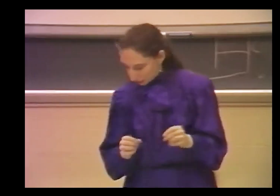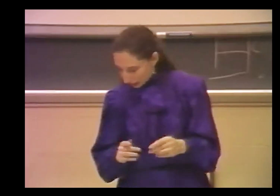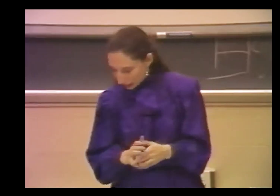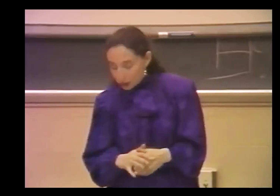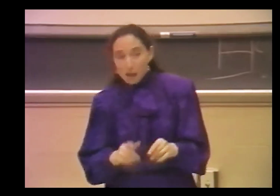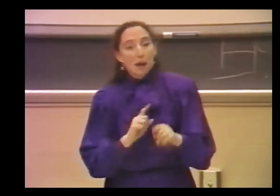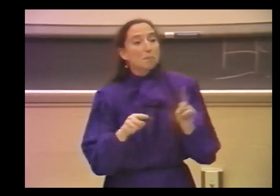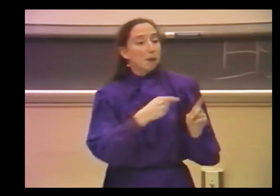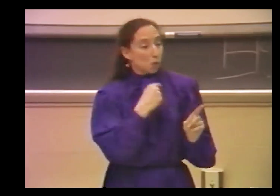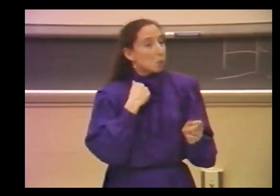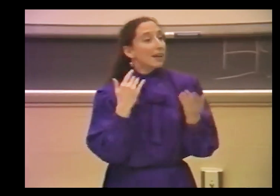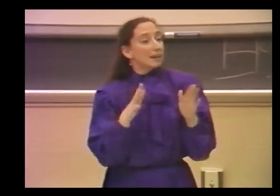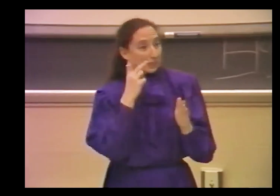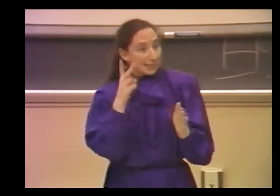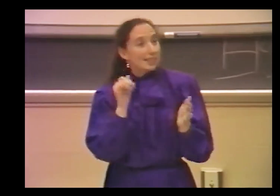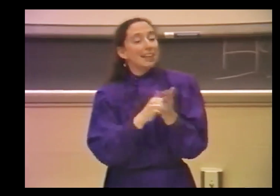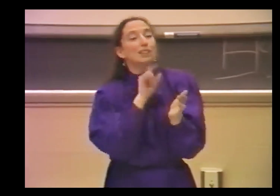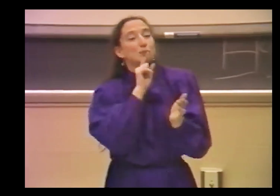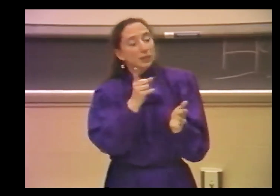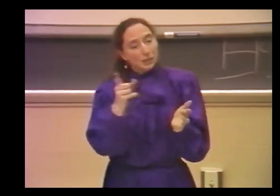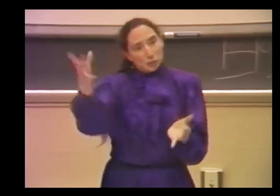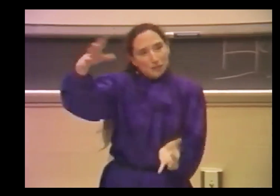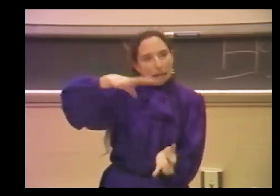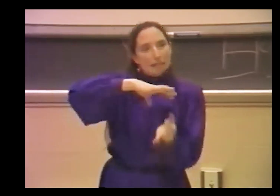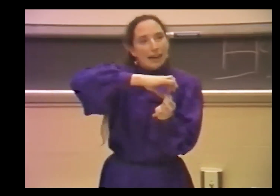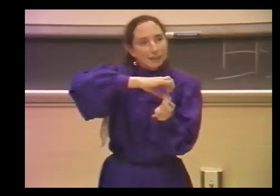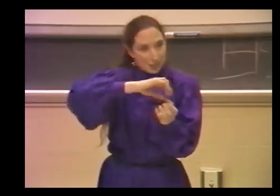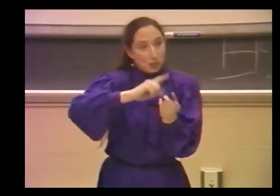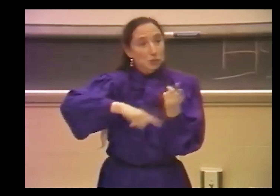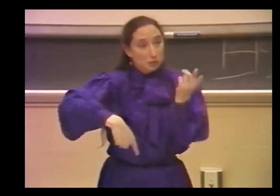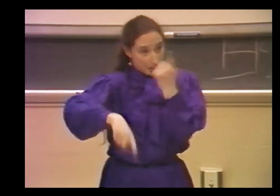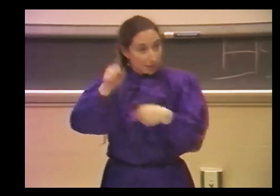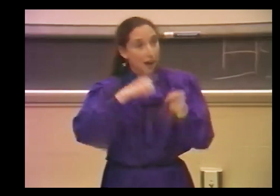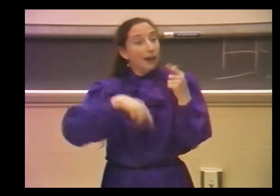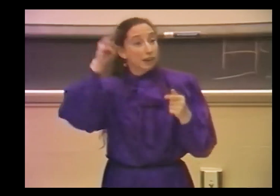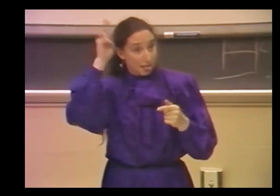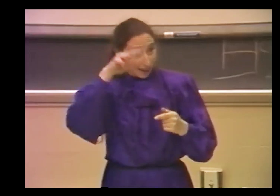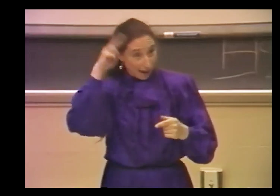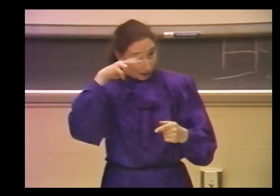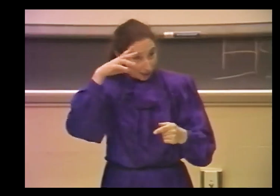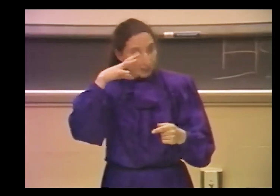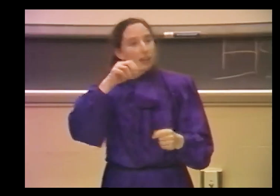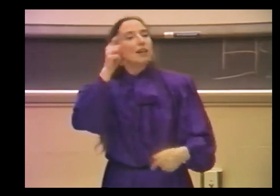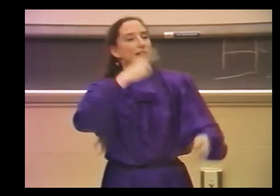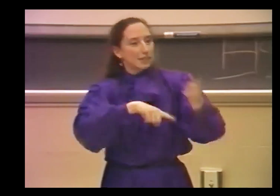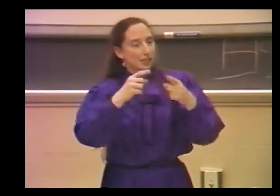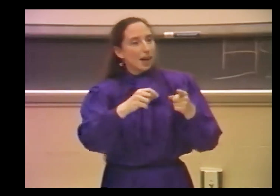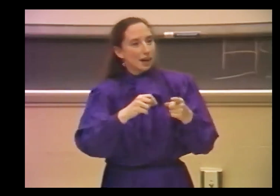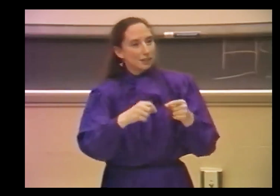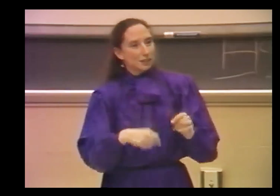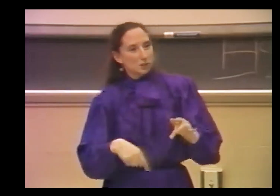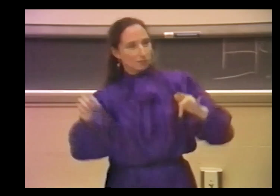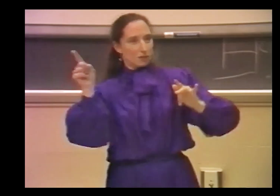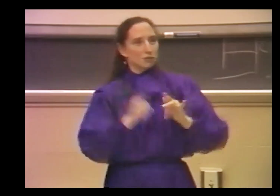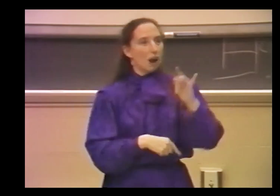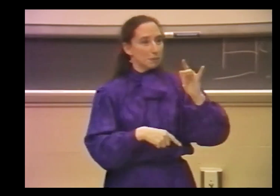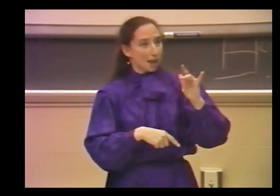Okay. But we have seen that it's really sort of connected to the sign careless. The sign sort of drops